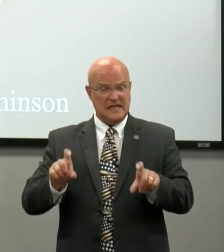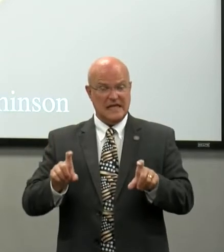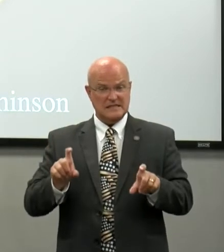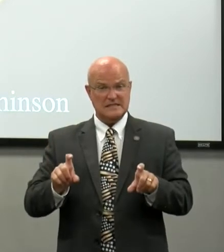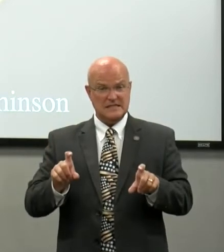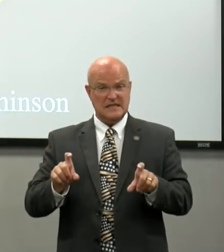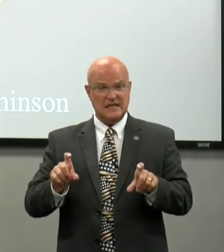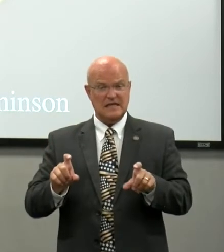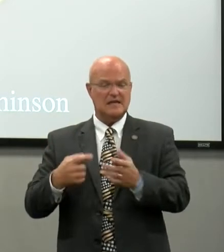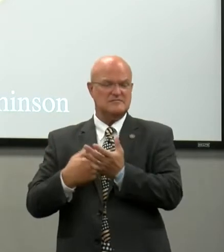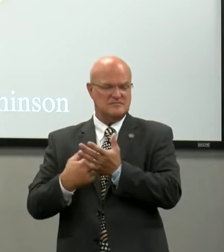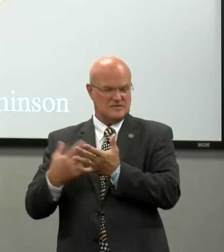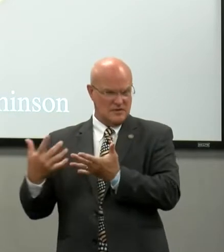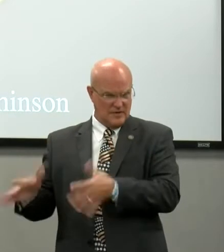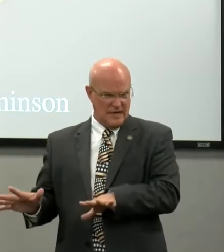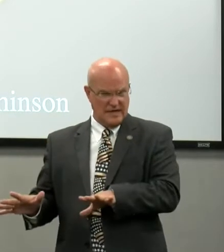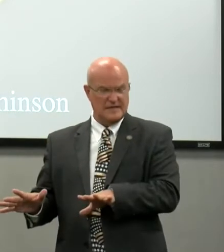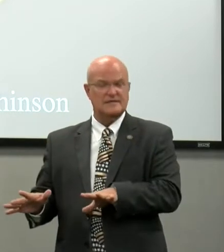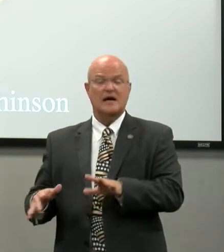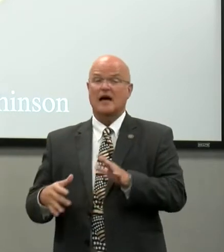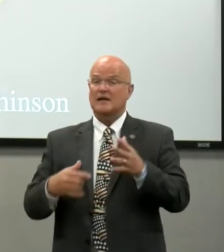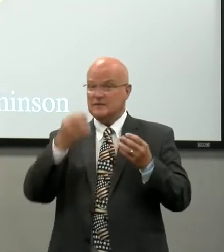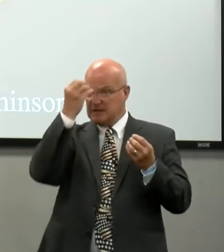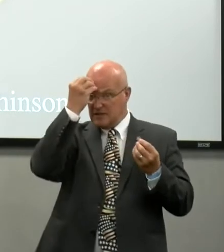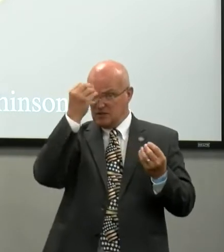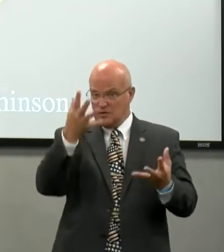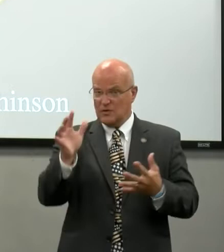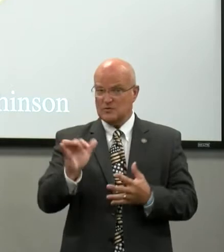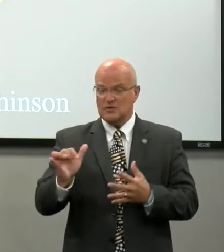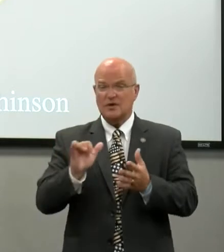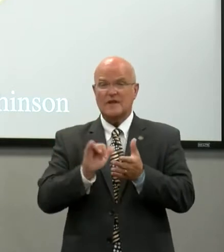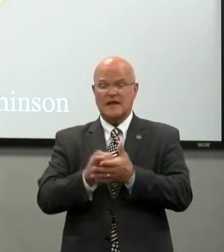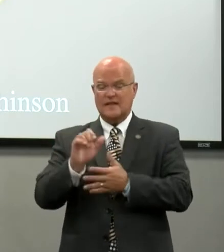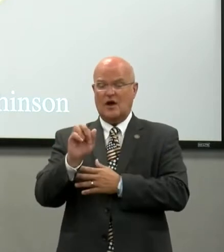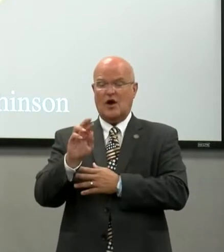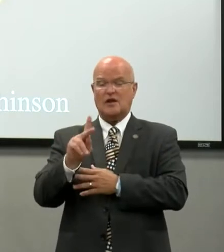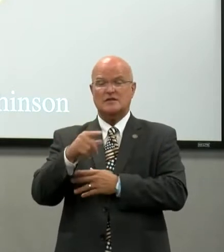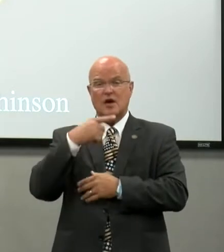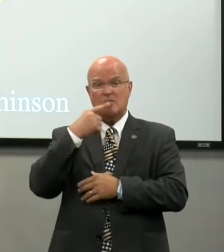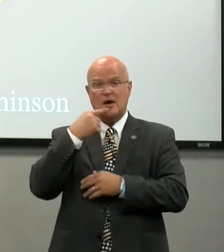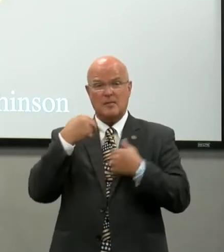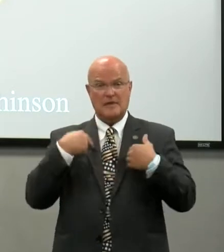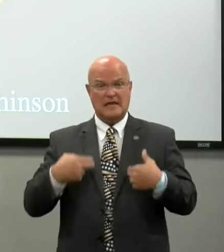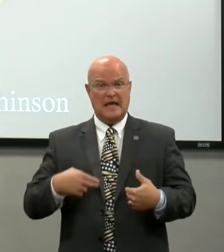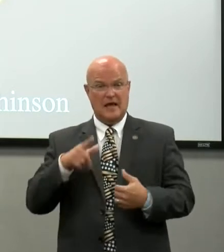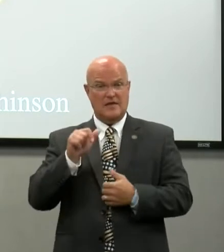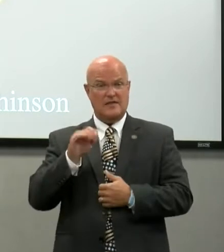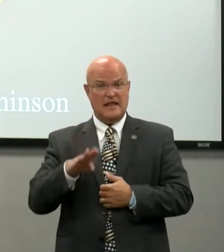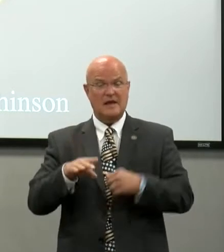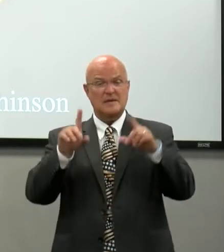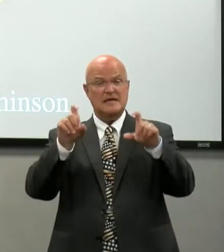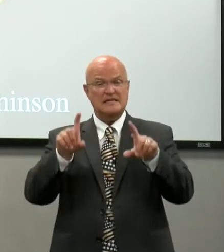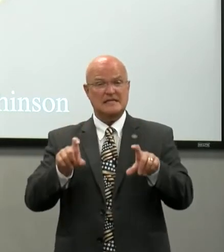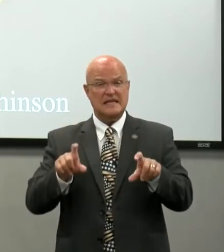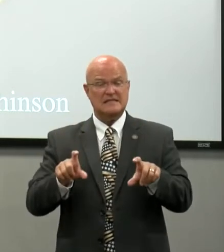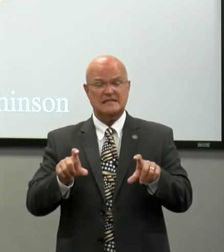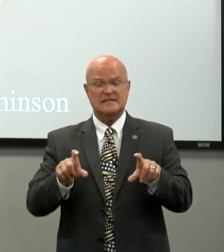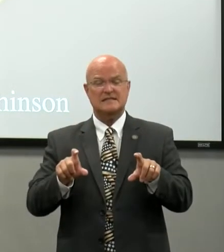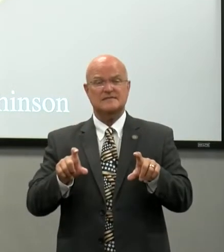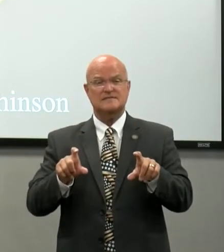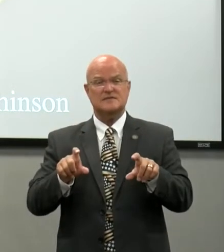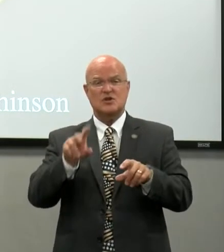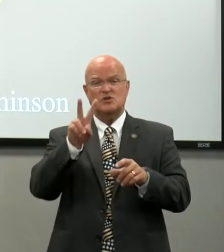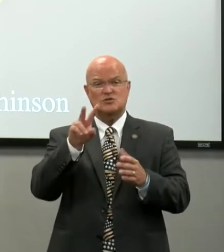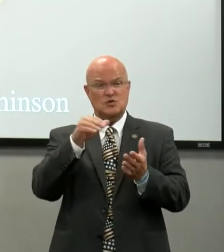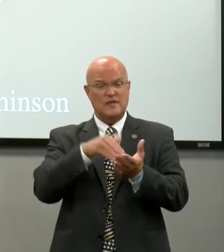been discussed by the governor. To point out that the Arkansas Public Health Lab tested